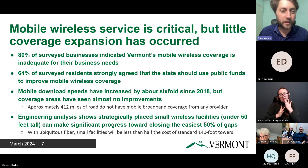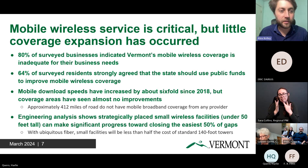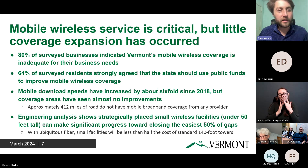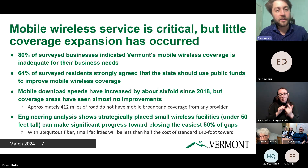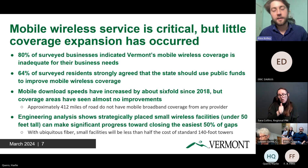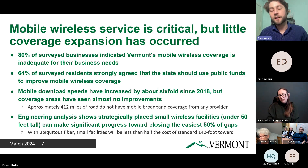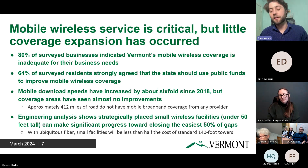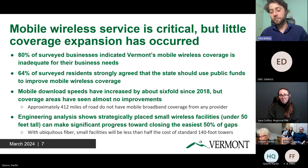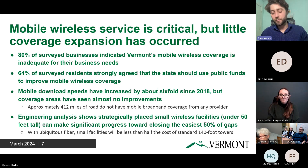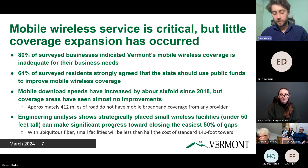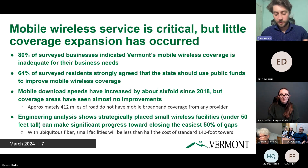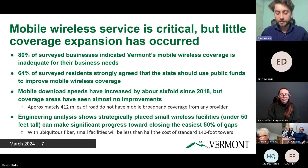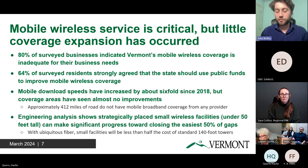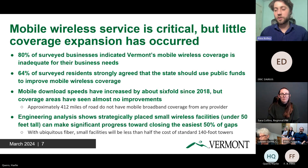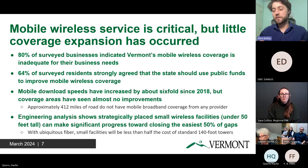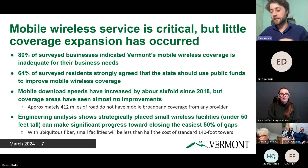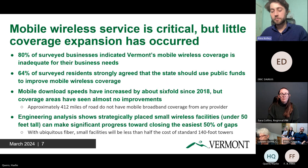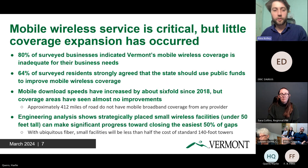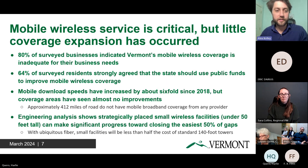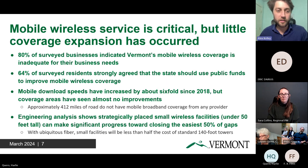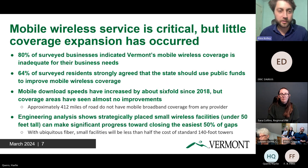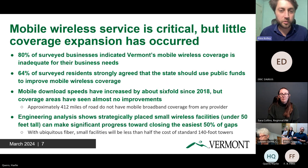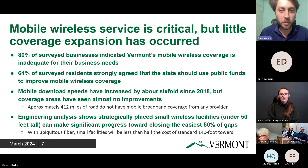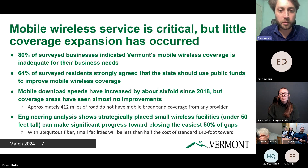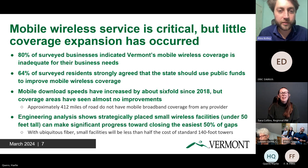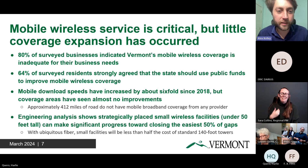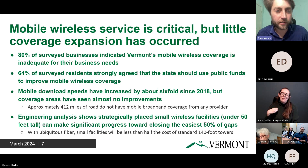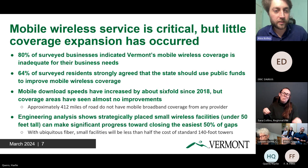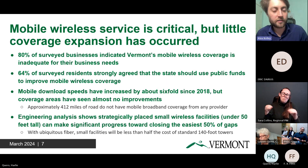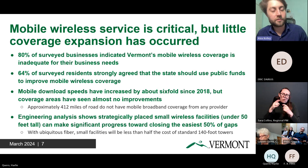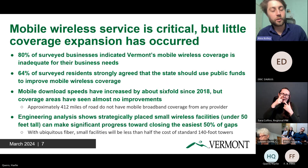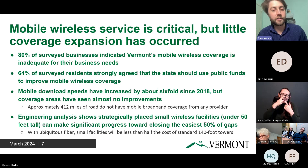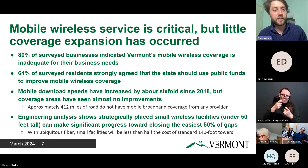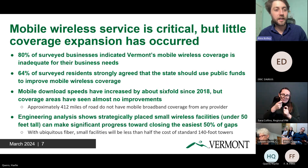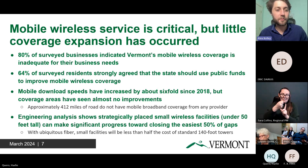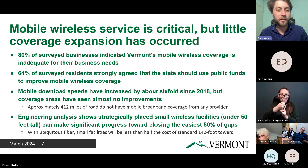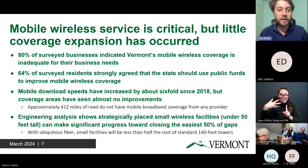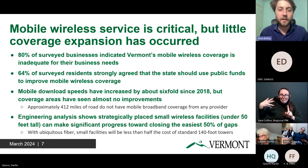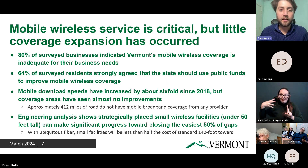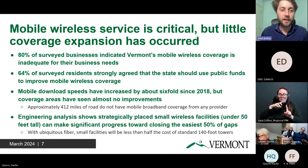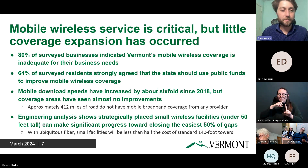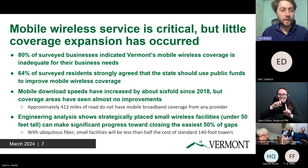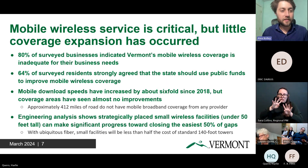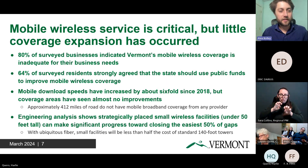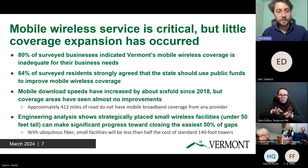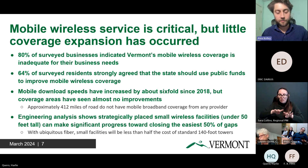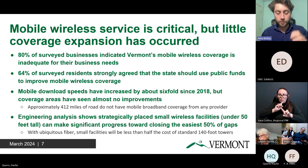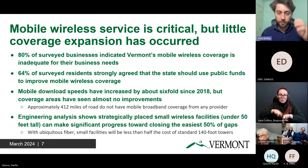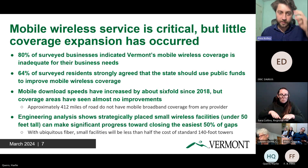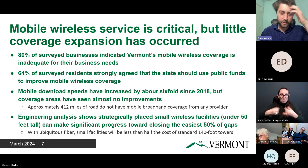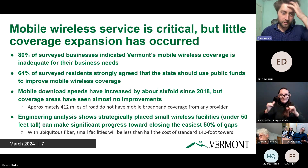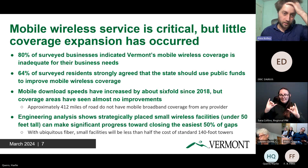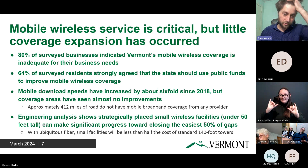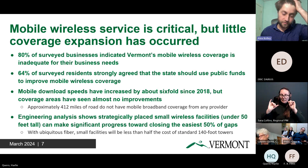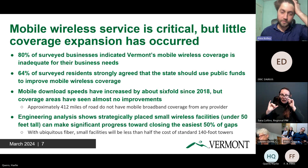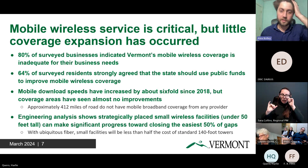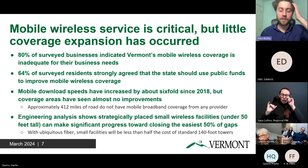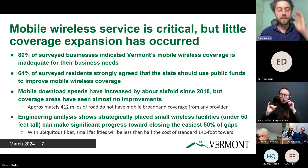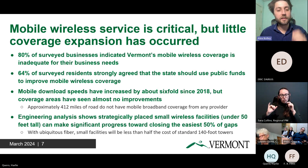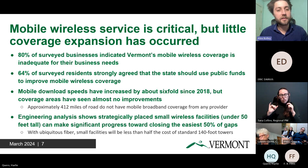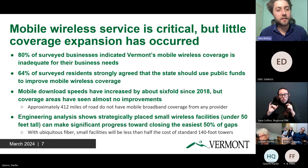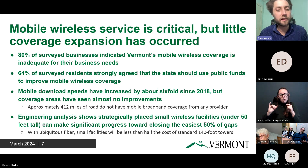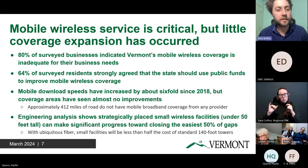survey about the customers and the employees that all use mobile cellular for their jobs. And 64%